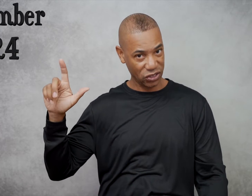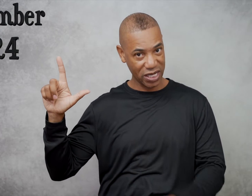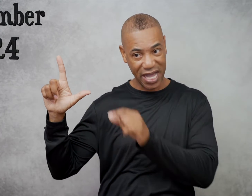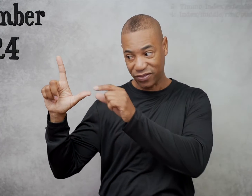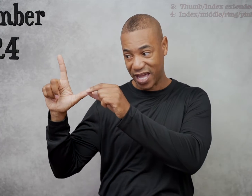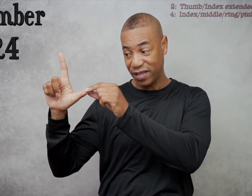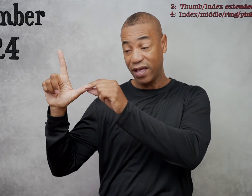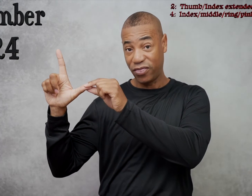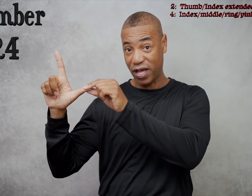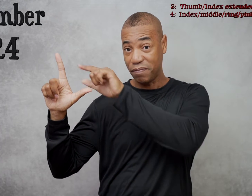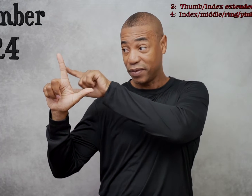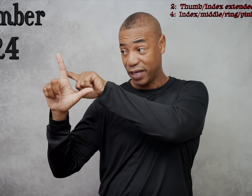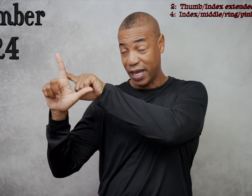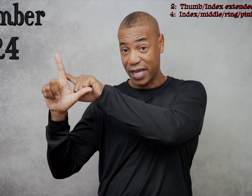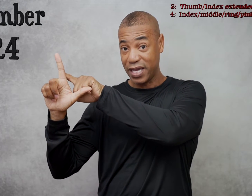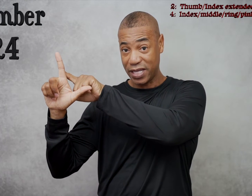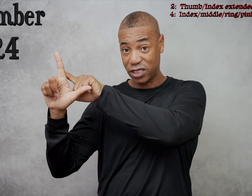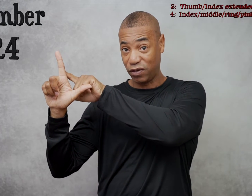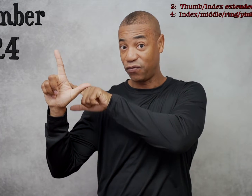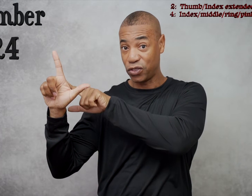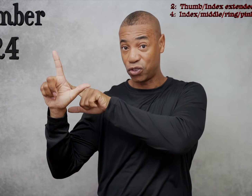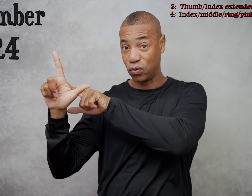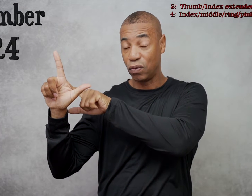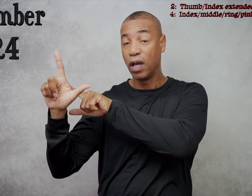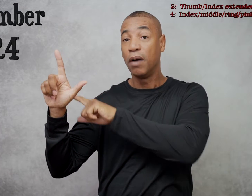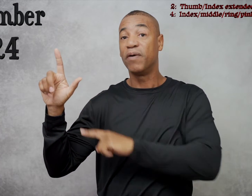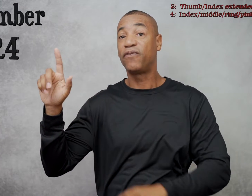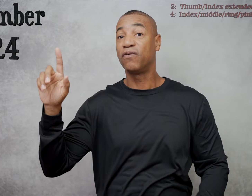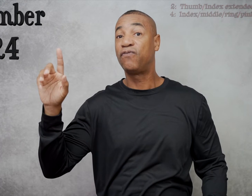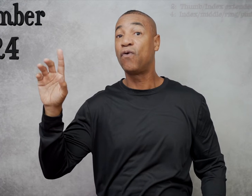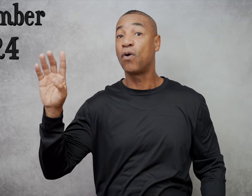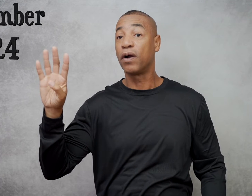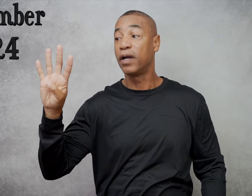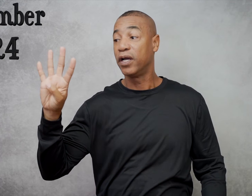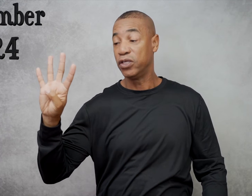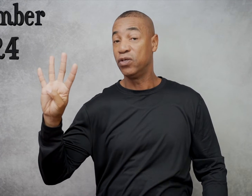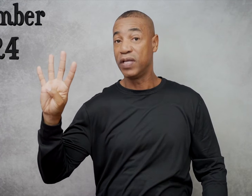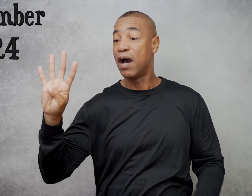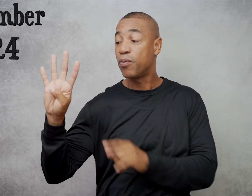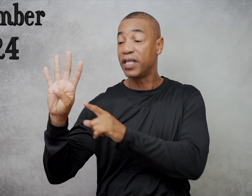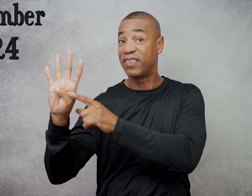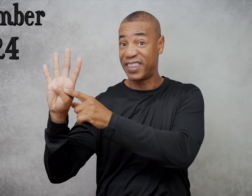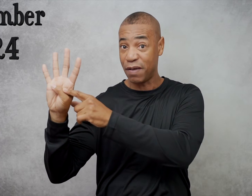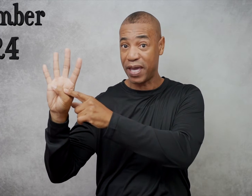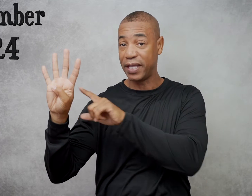extend out that thumb and the index finger for the 2. But for the 4, you now bring the thumb in